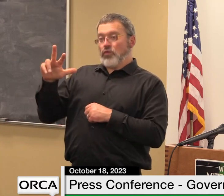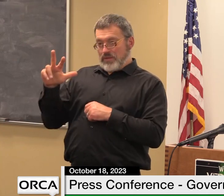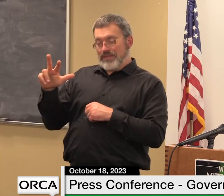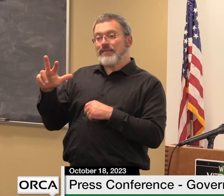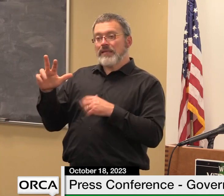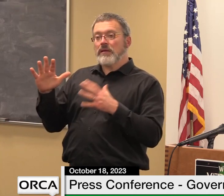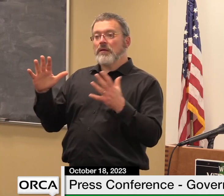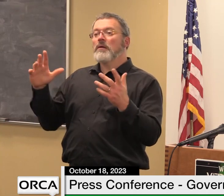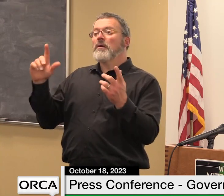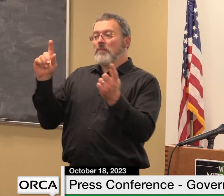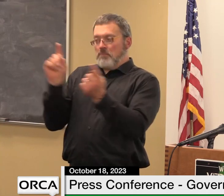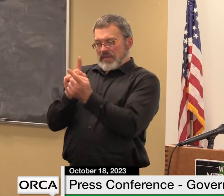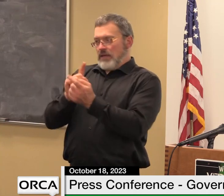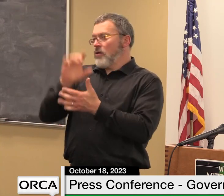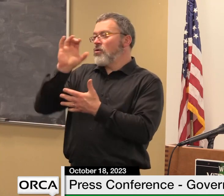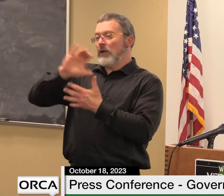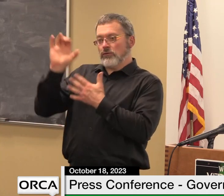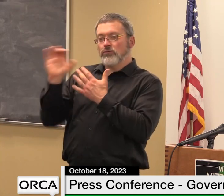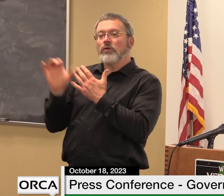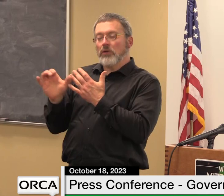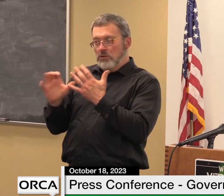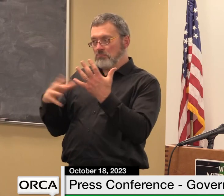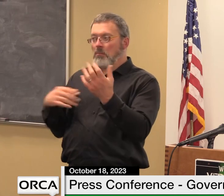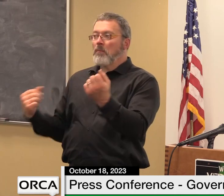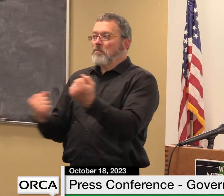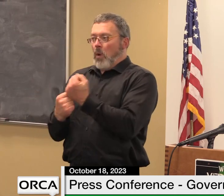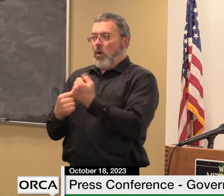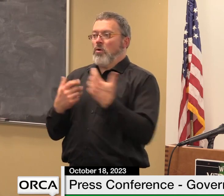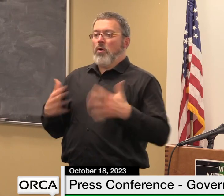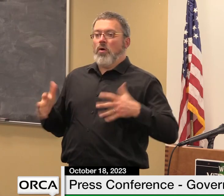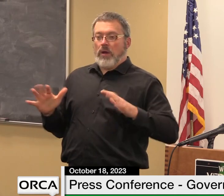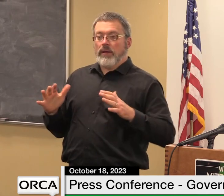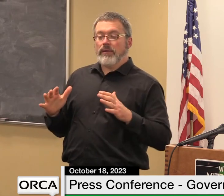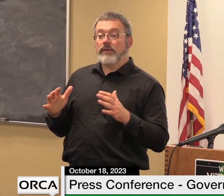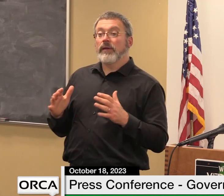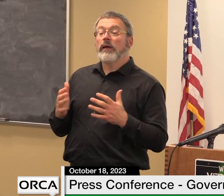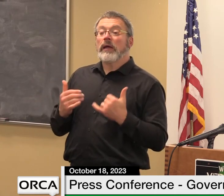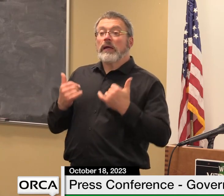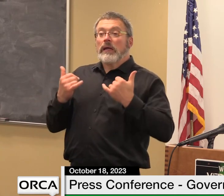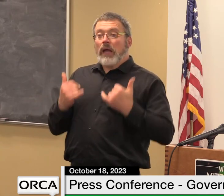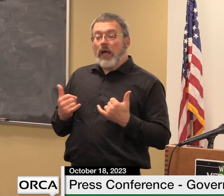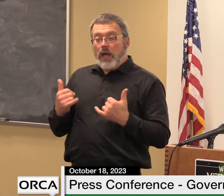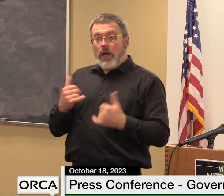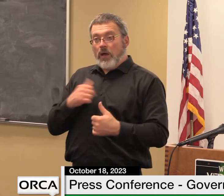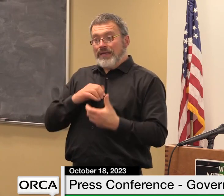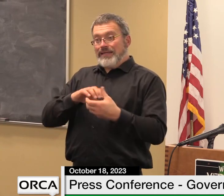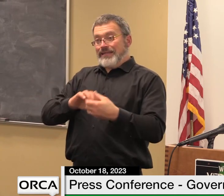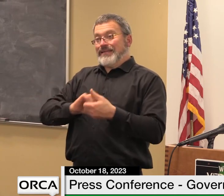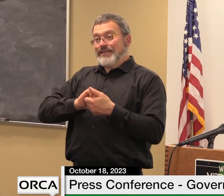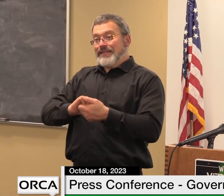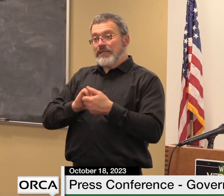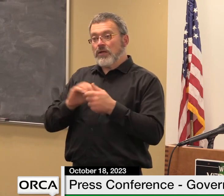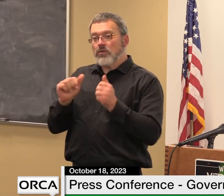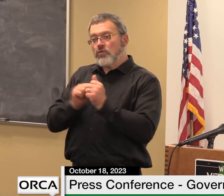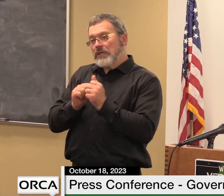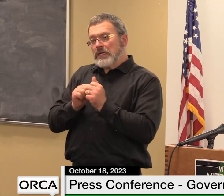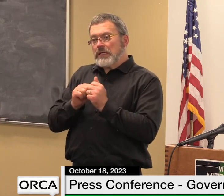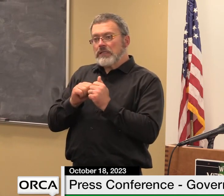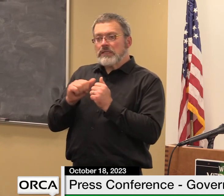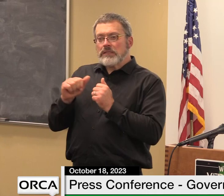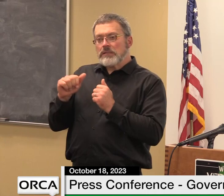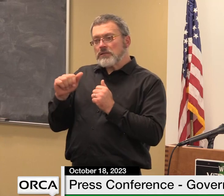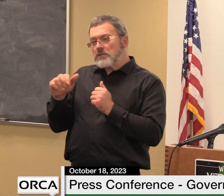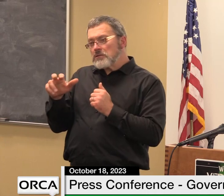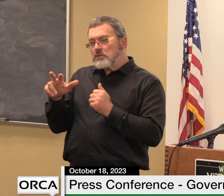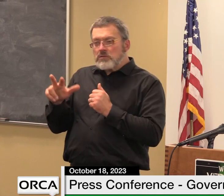direct housing assistance. Right, and as of now, we're working between 30 and 40 who have